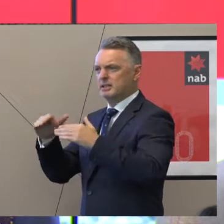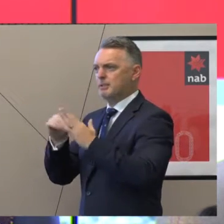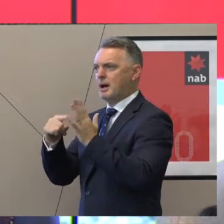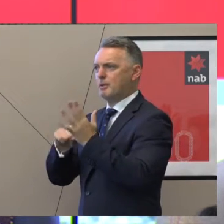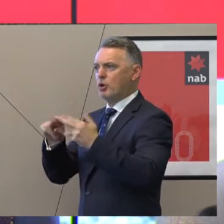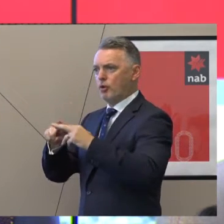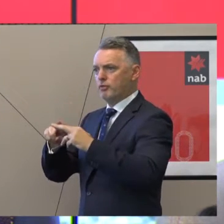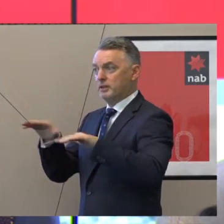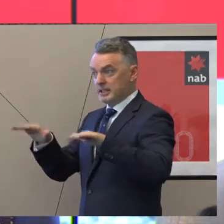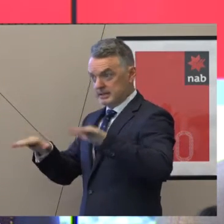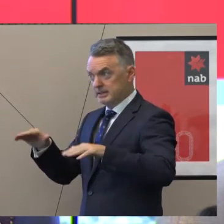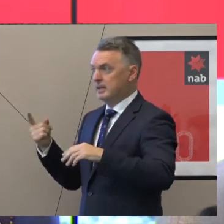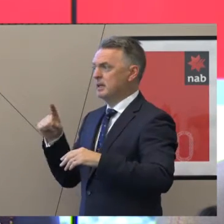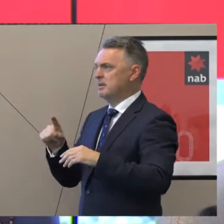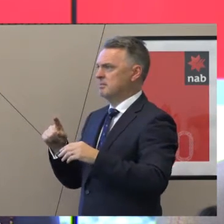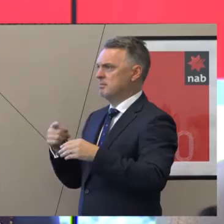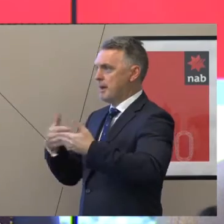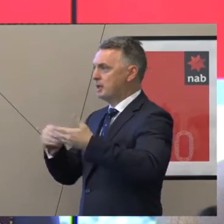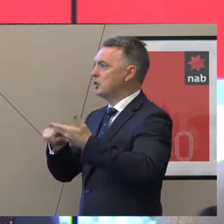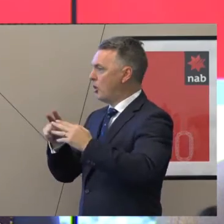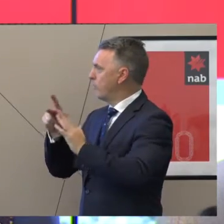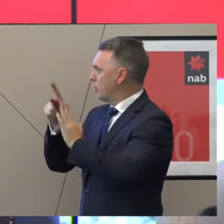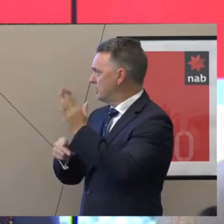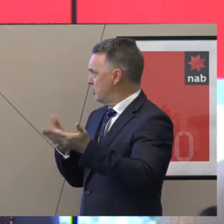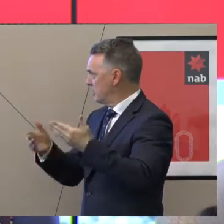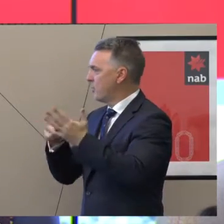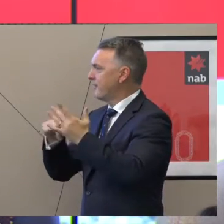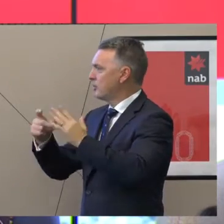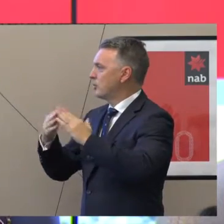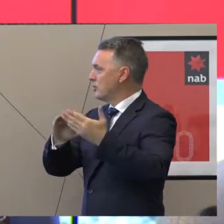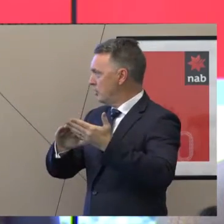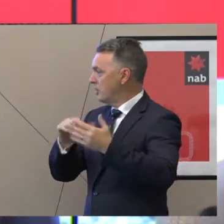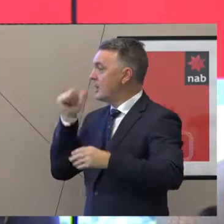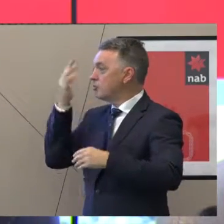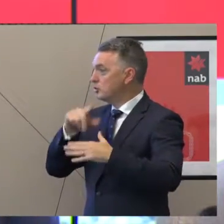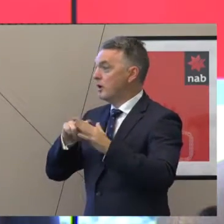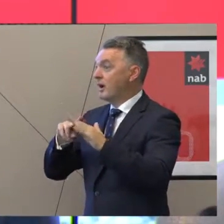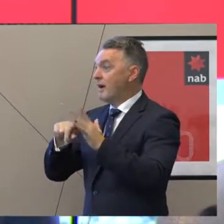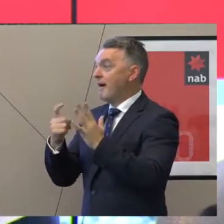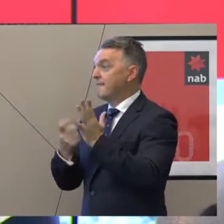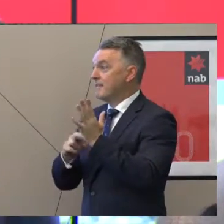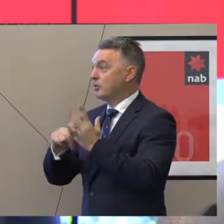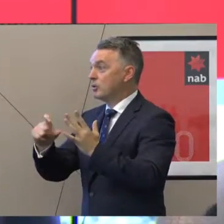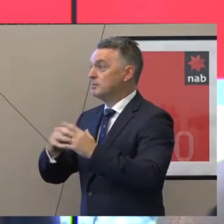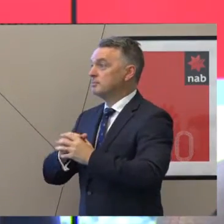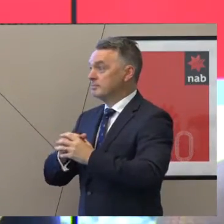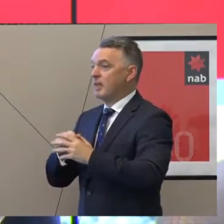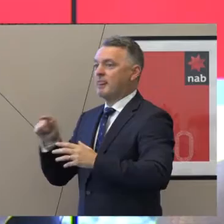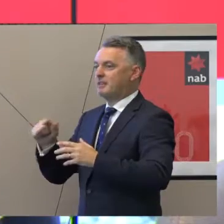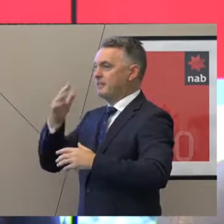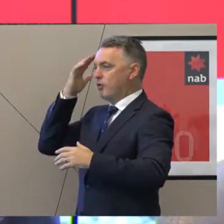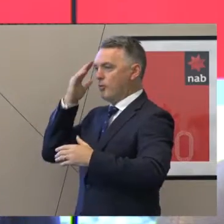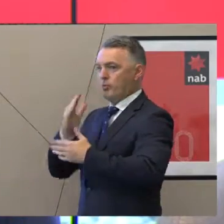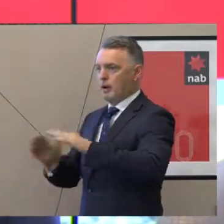manager of legal policy and services with the Department for Victorian Communities, Aboriginal Affairs Victoria. Now, so now we've got the formal part